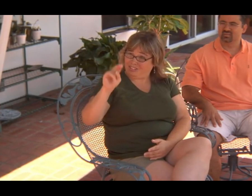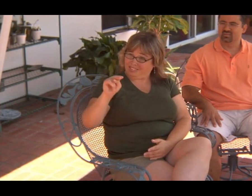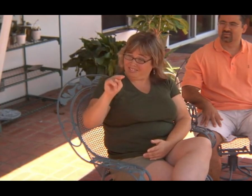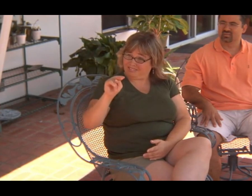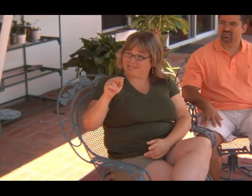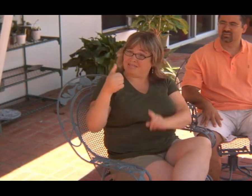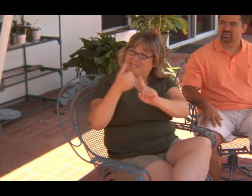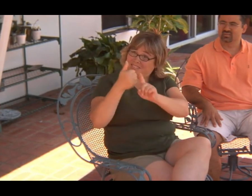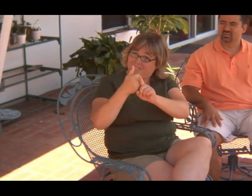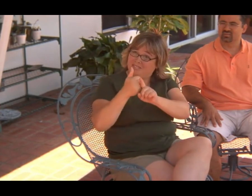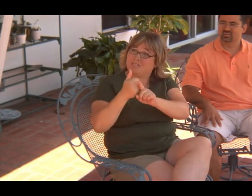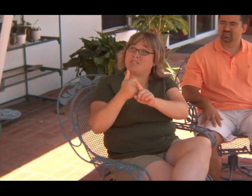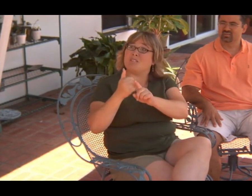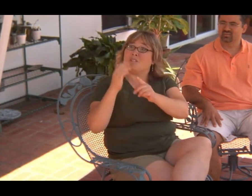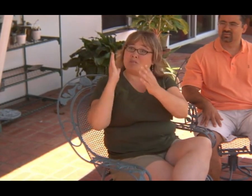radiation can be used to treat cancer.